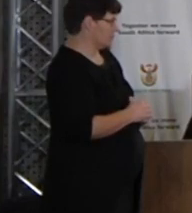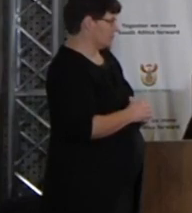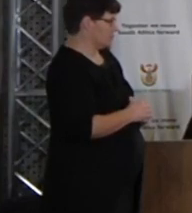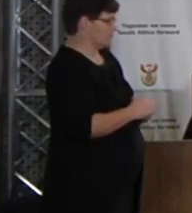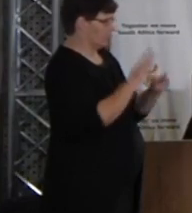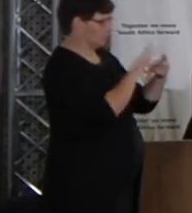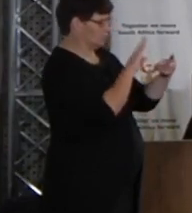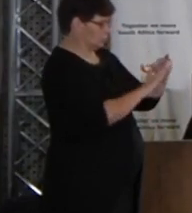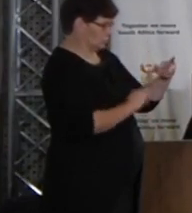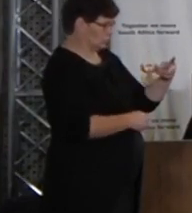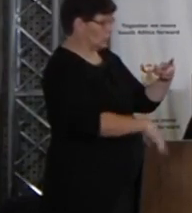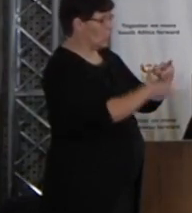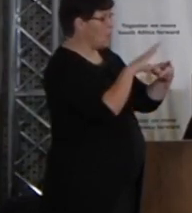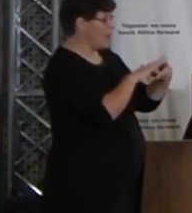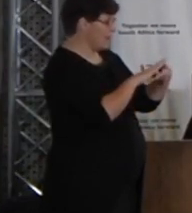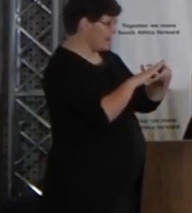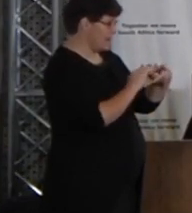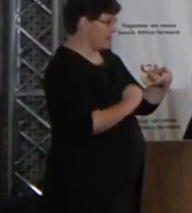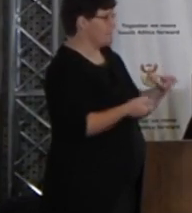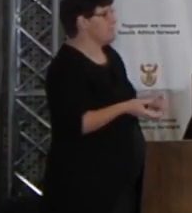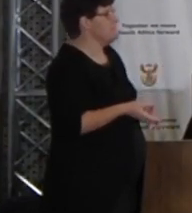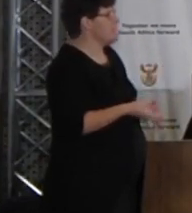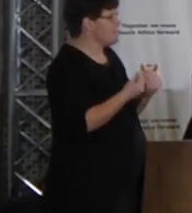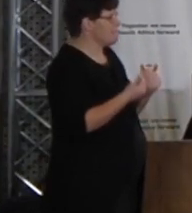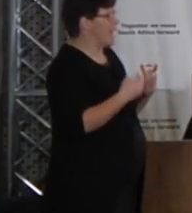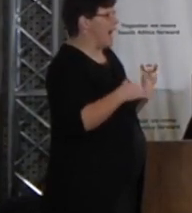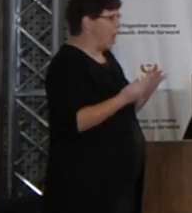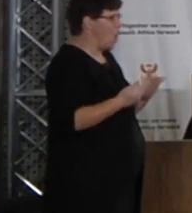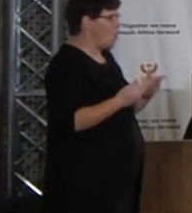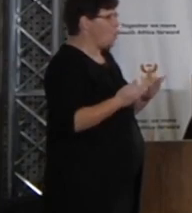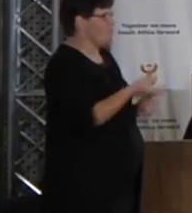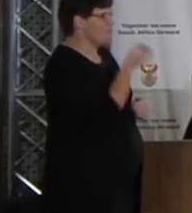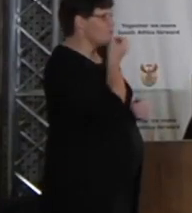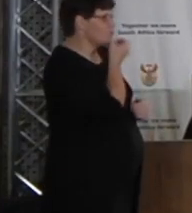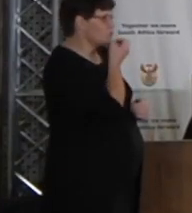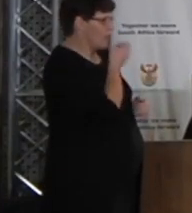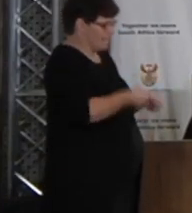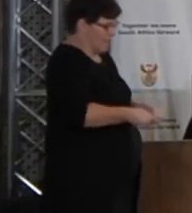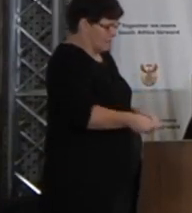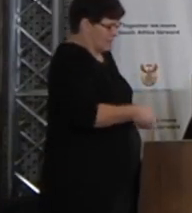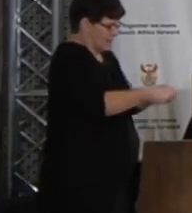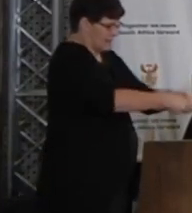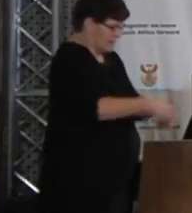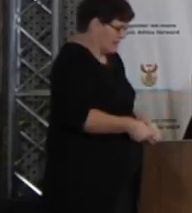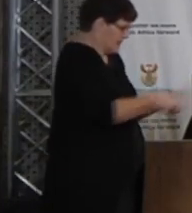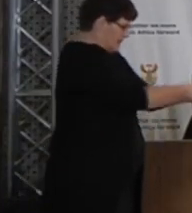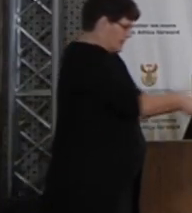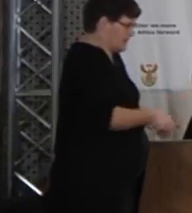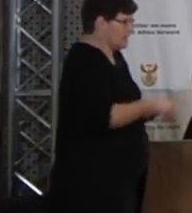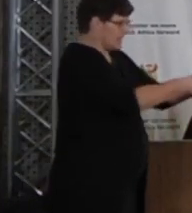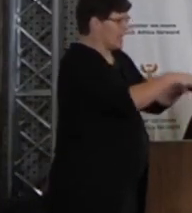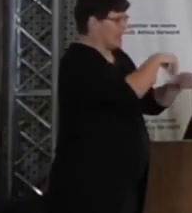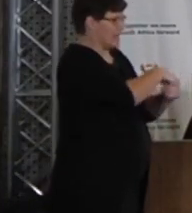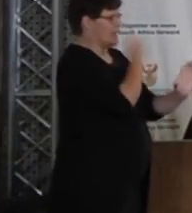There were two questions. One was, have we found a way to regulate how food parcels may be distributed in